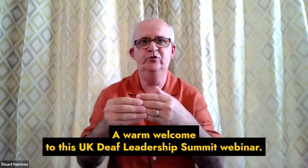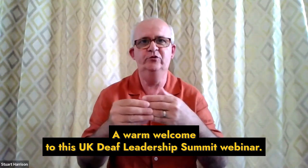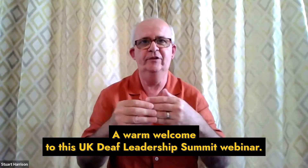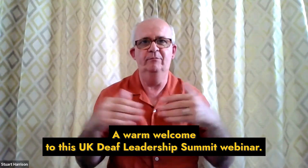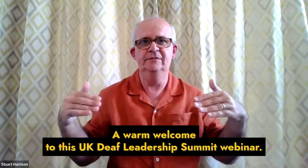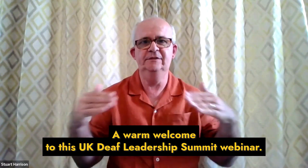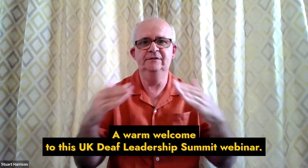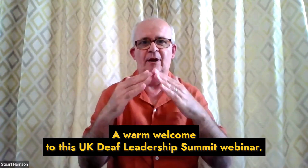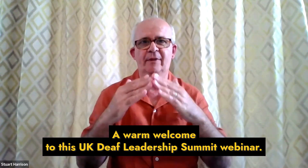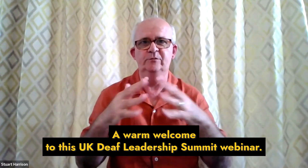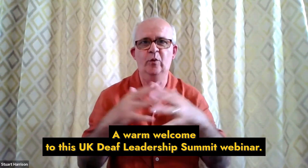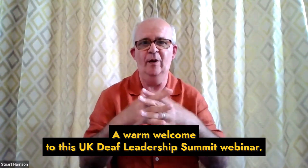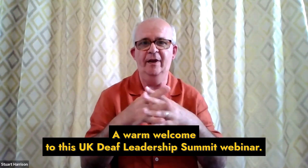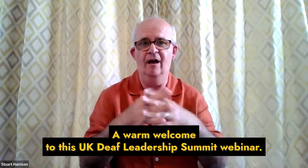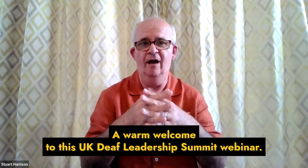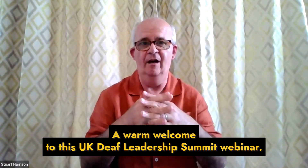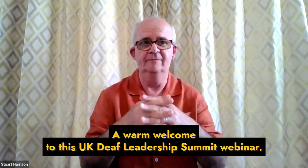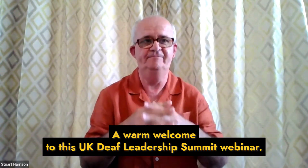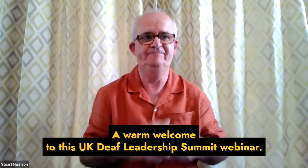UK Deaf Leadership